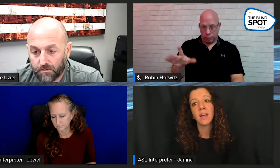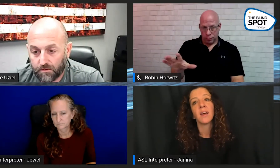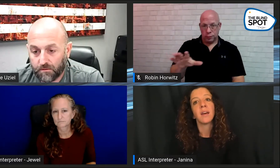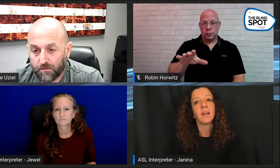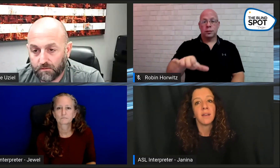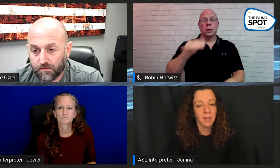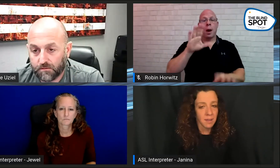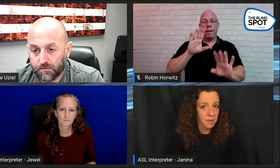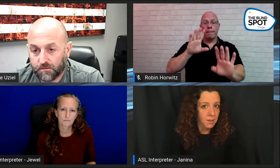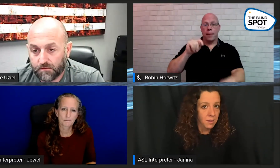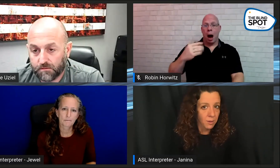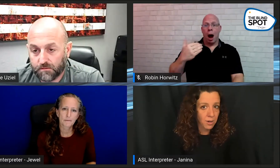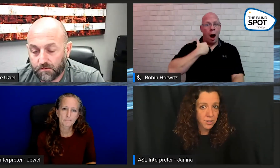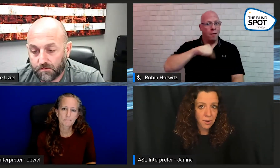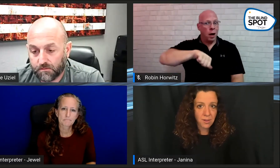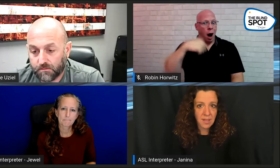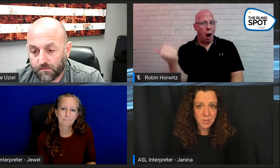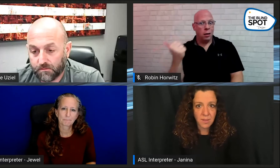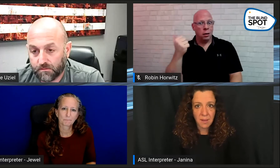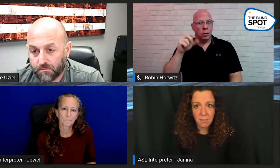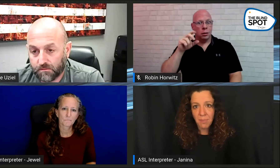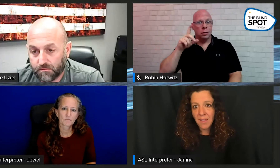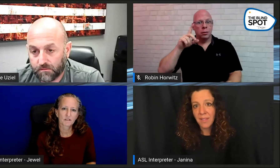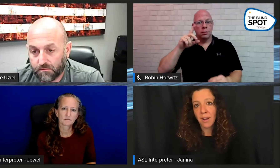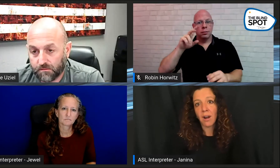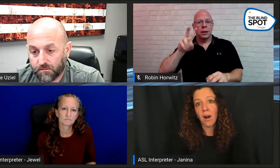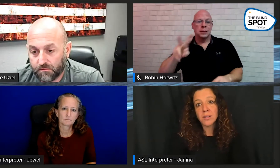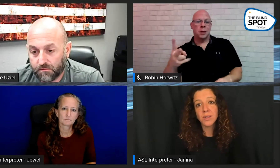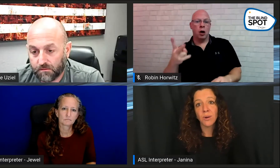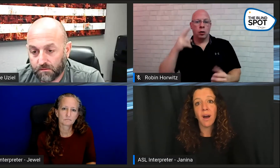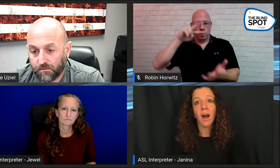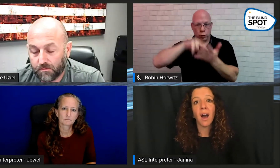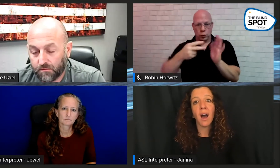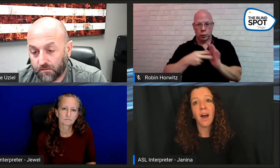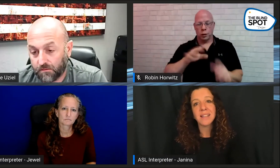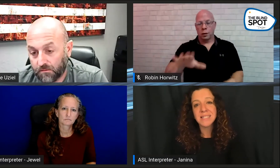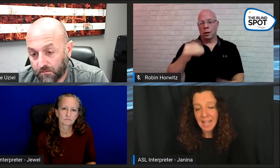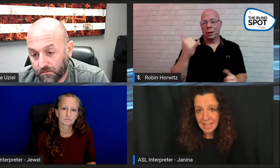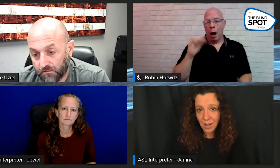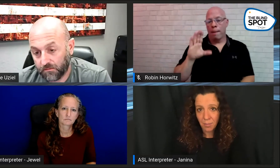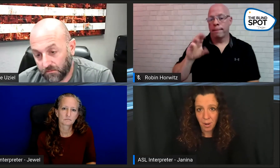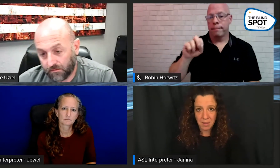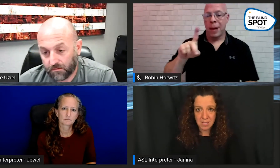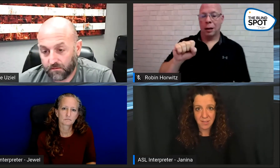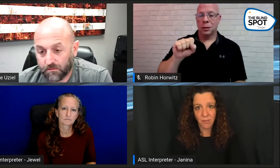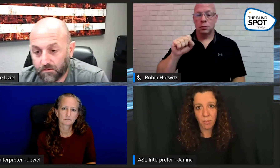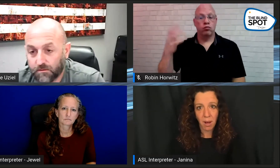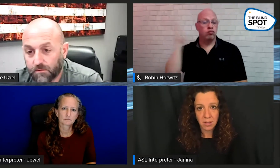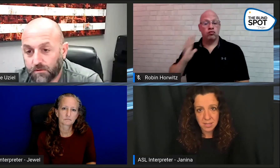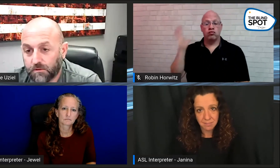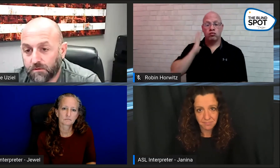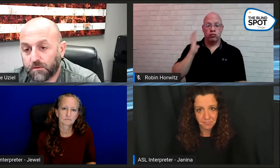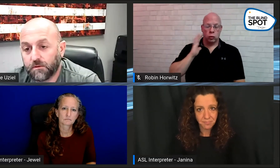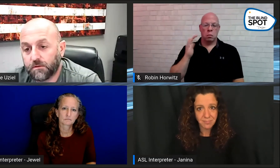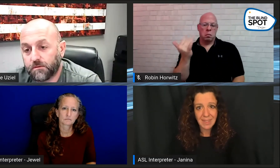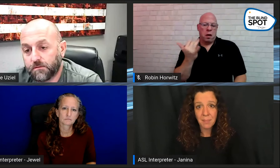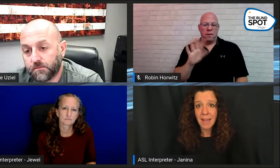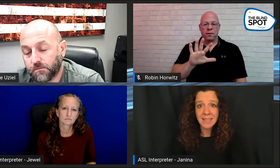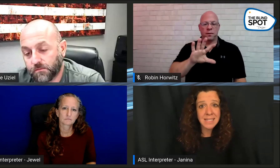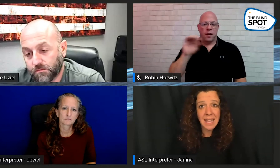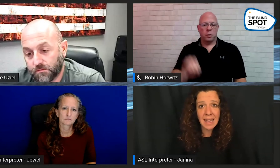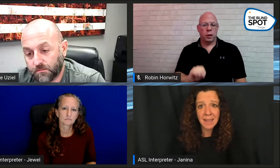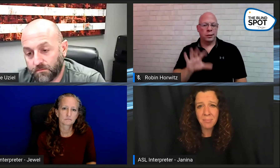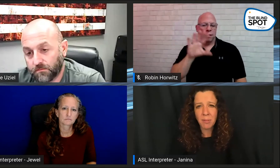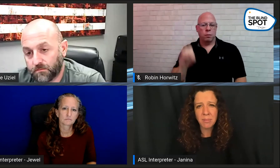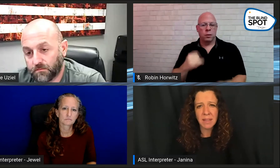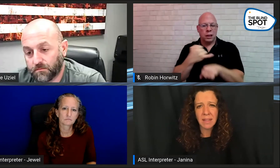policy or do other things with it. But there are also a secondary purpose for bonds. Back in